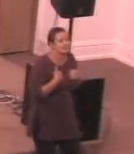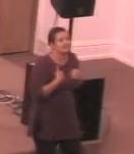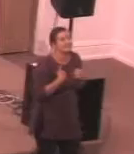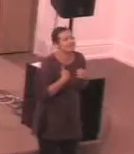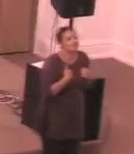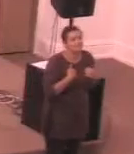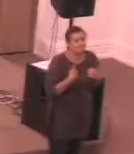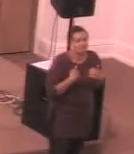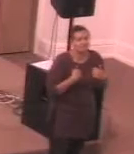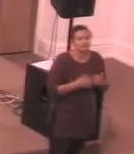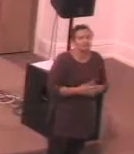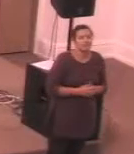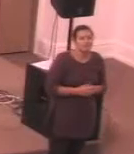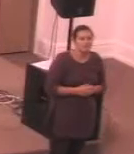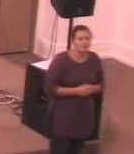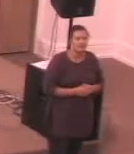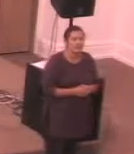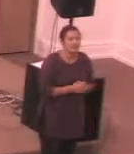alive.